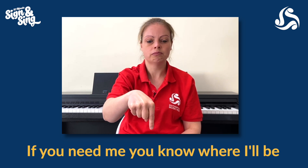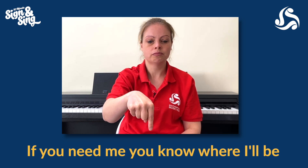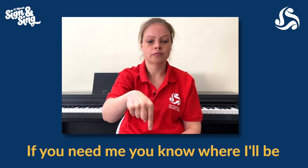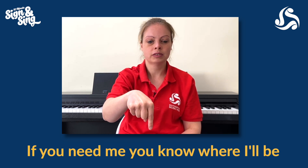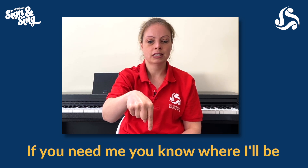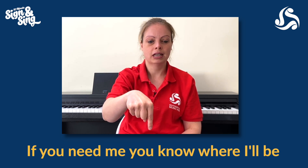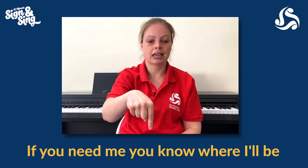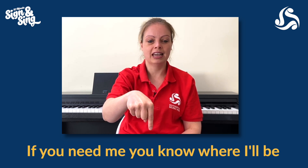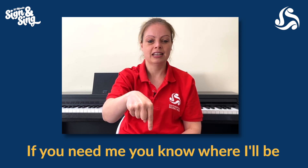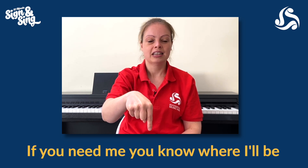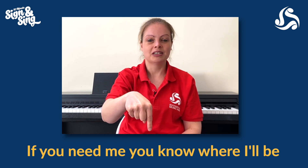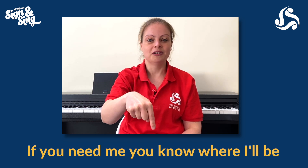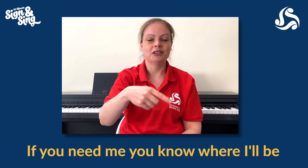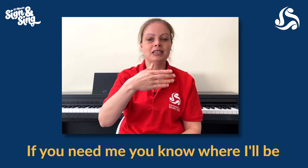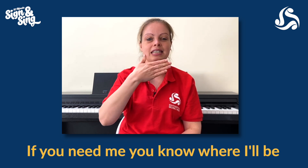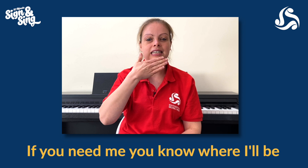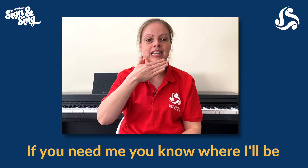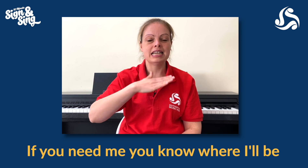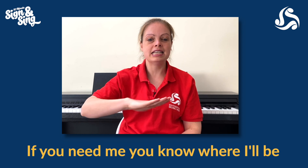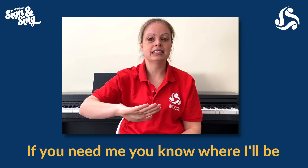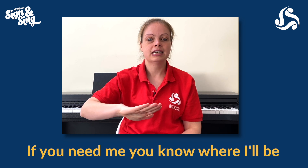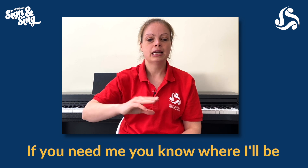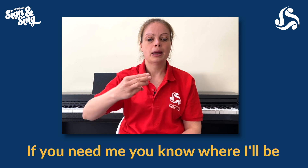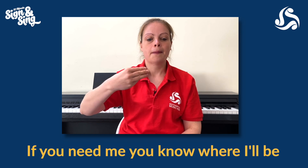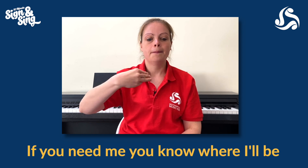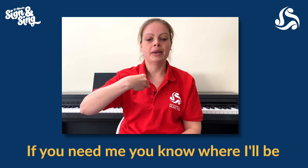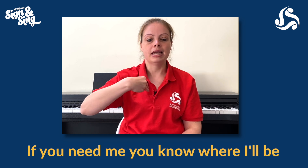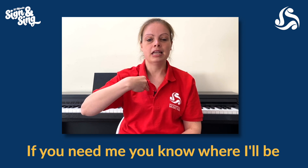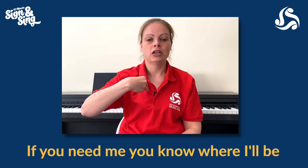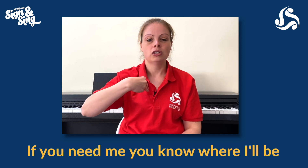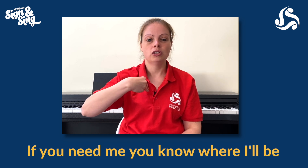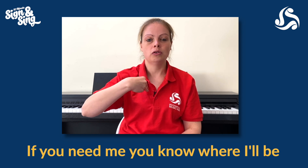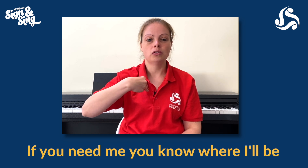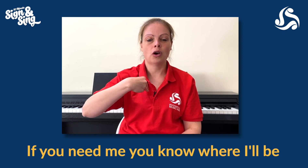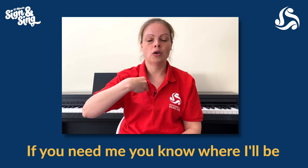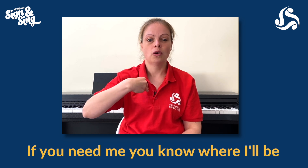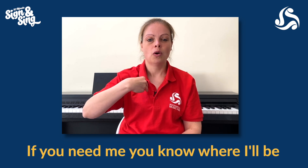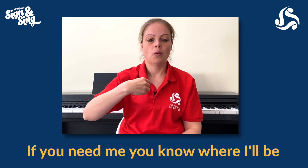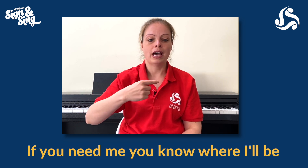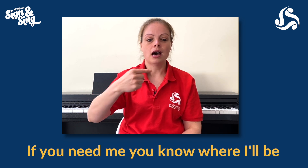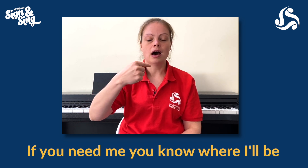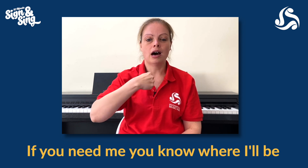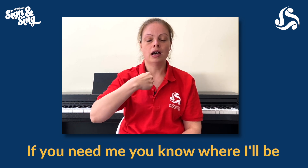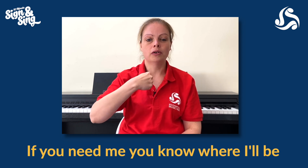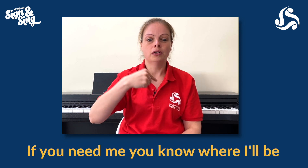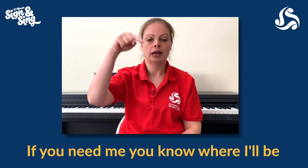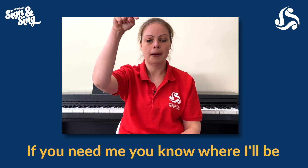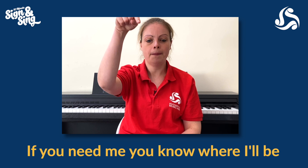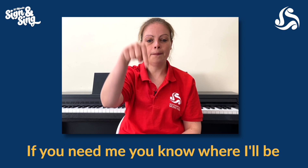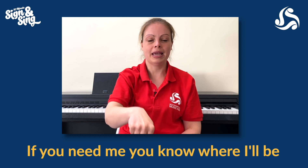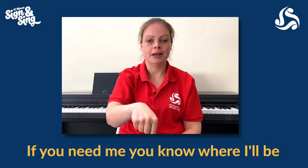are. Okay, so if you need me, you know where